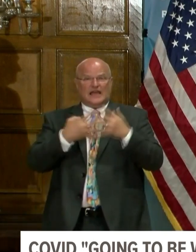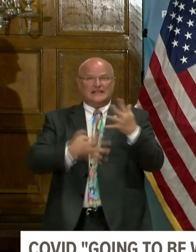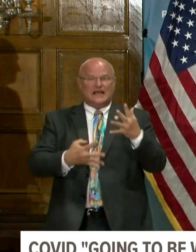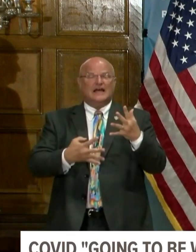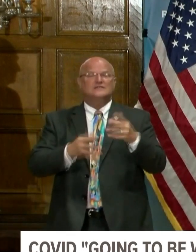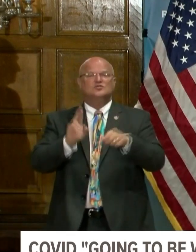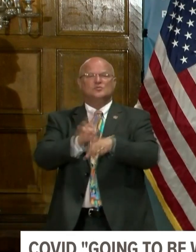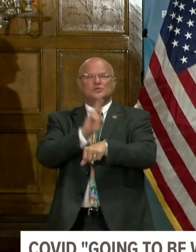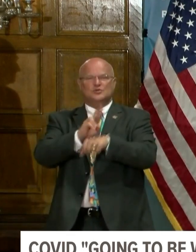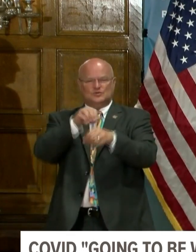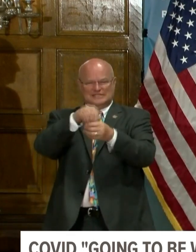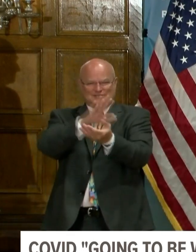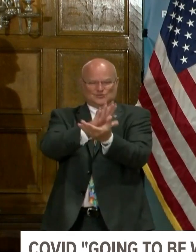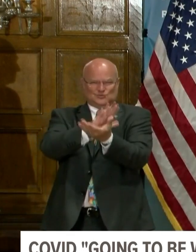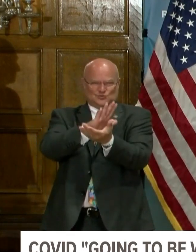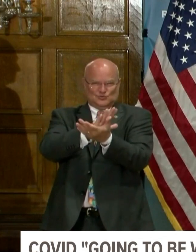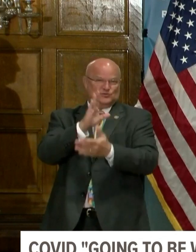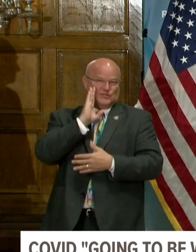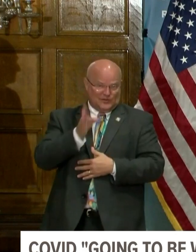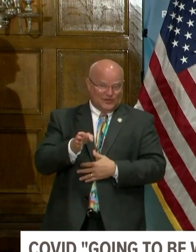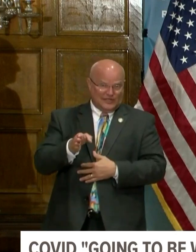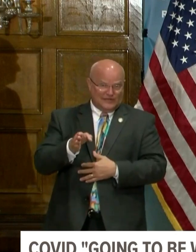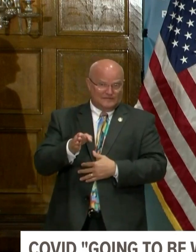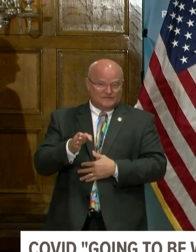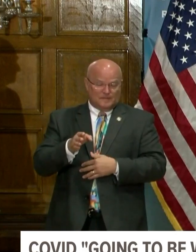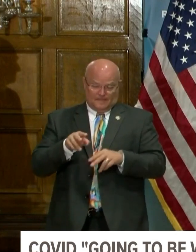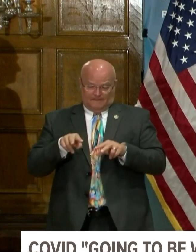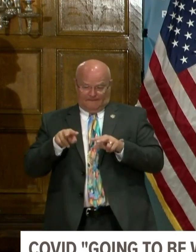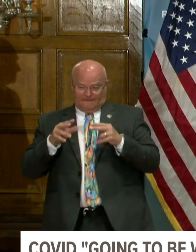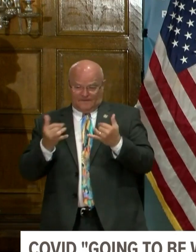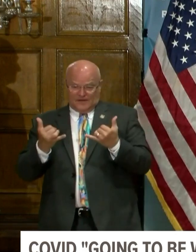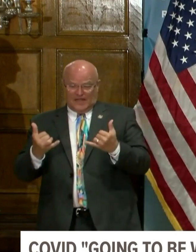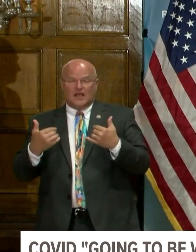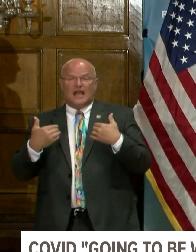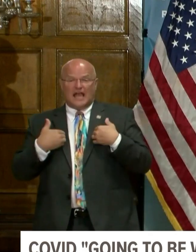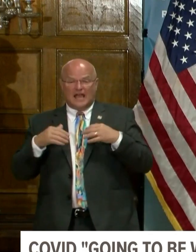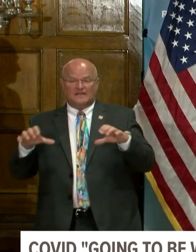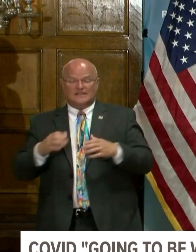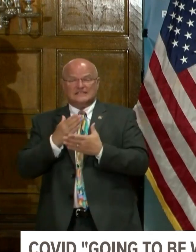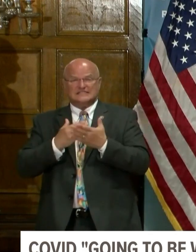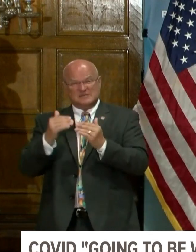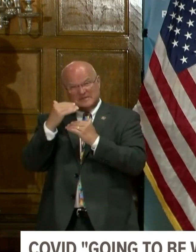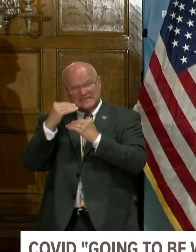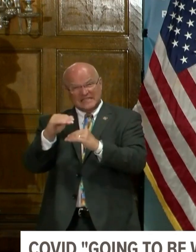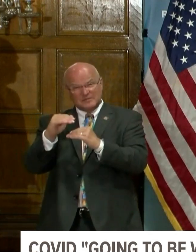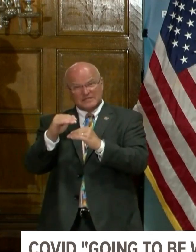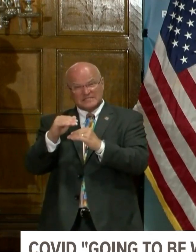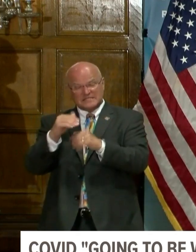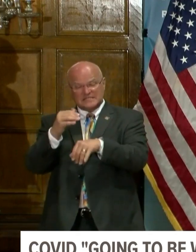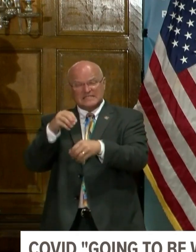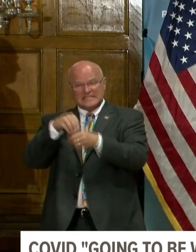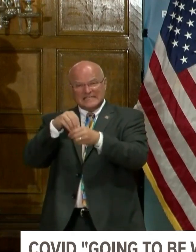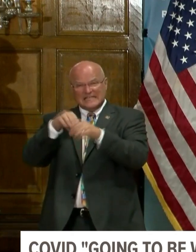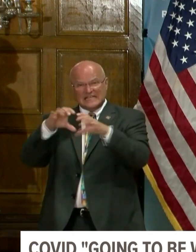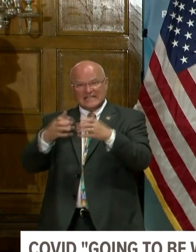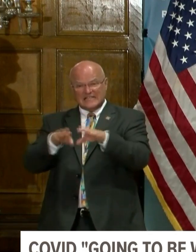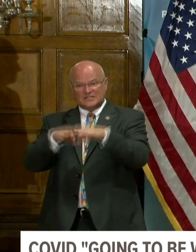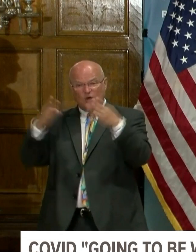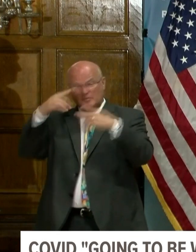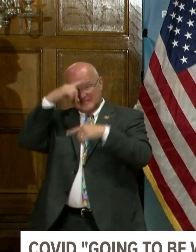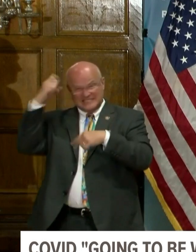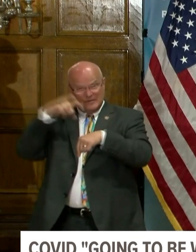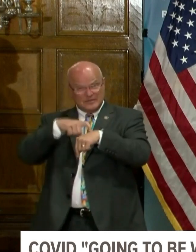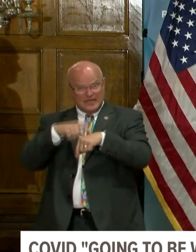district operations. And if you look at right now, we have done some limited on-site reopening this